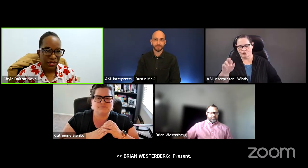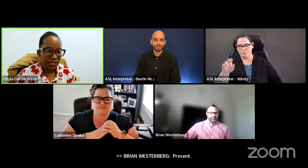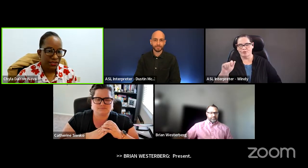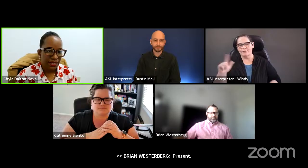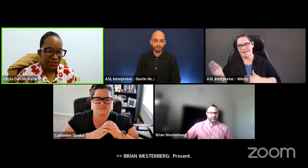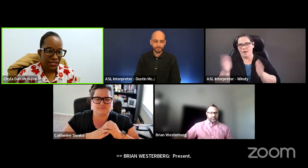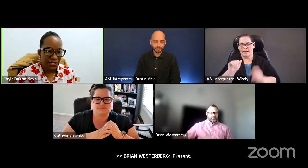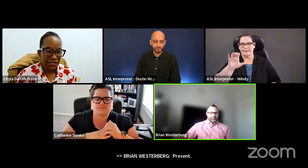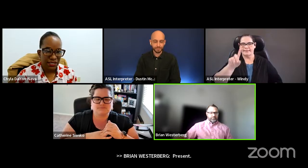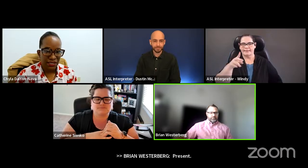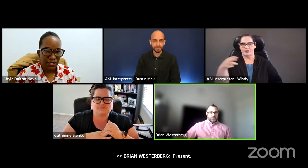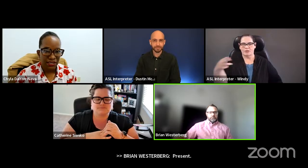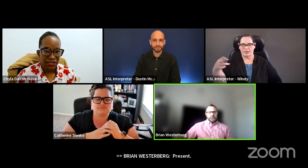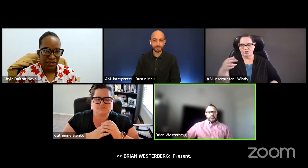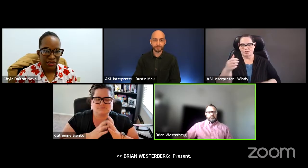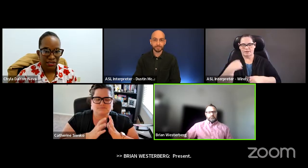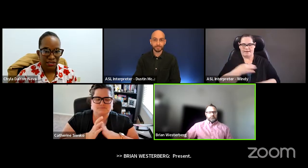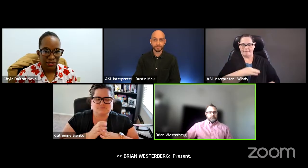got Ricky Gonsowski.